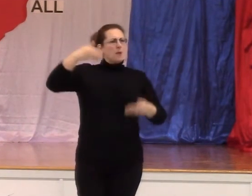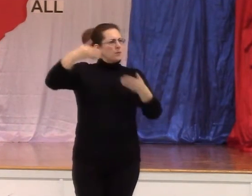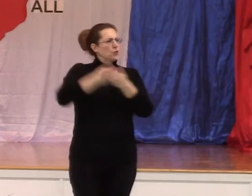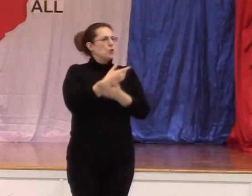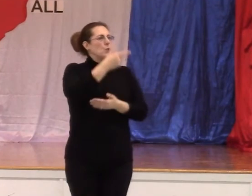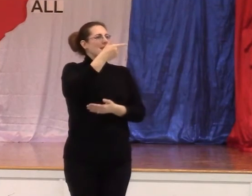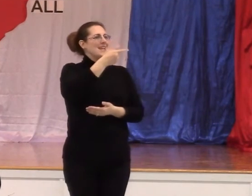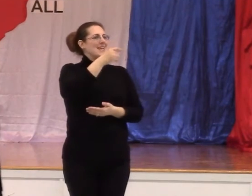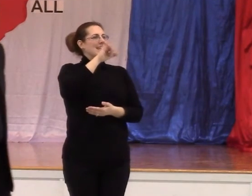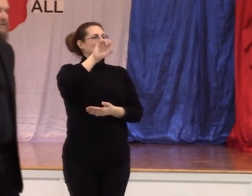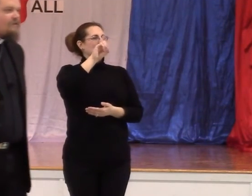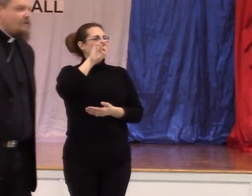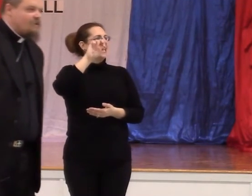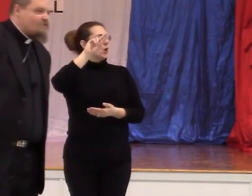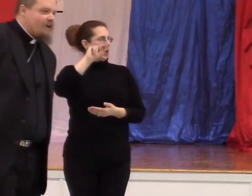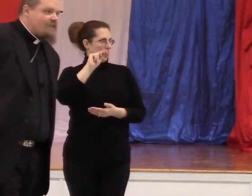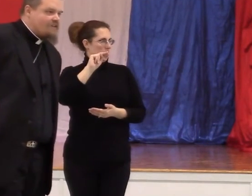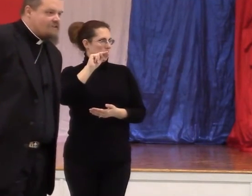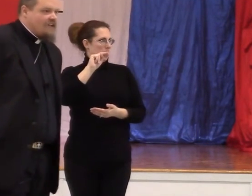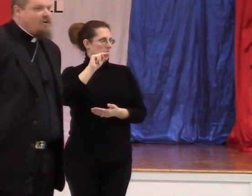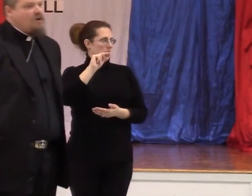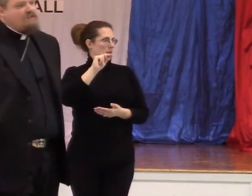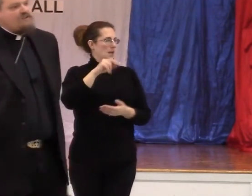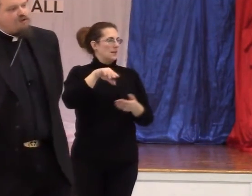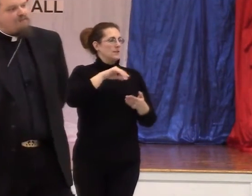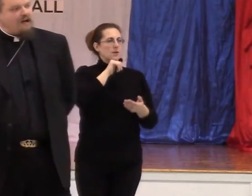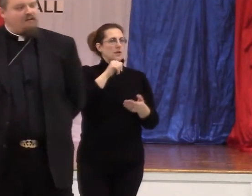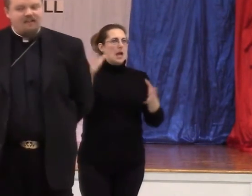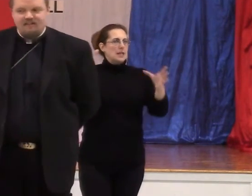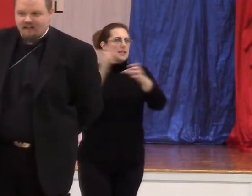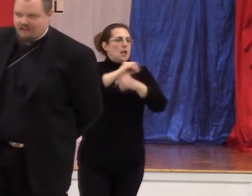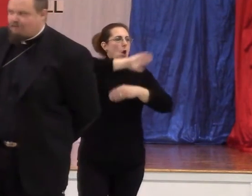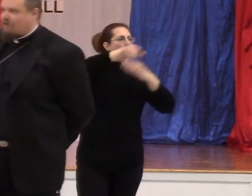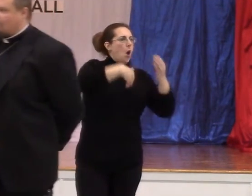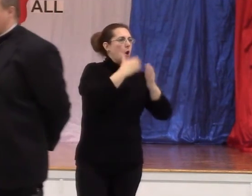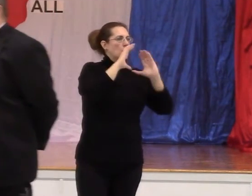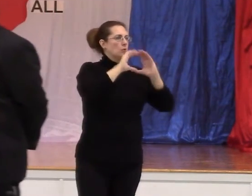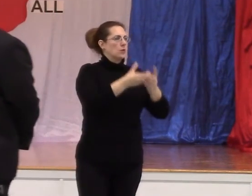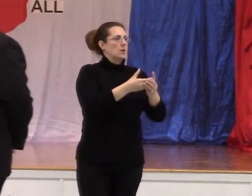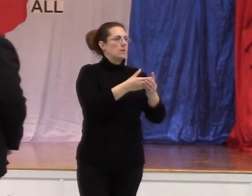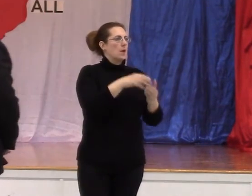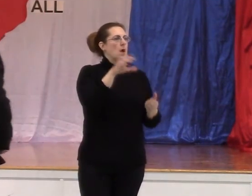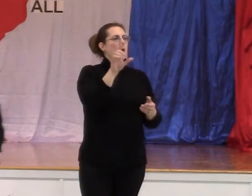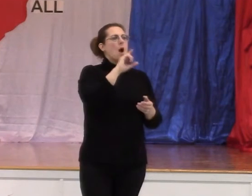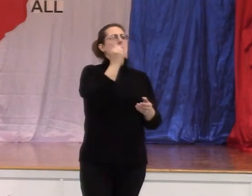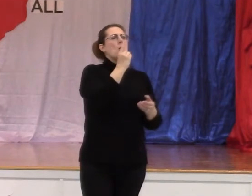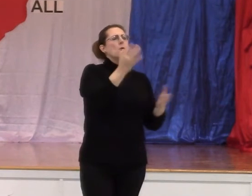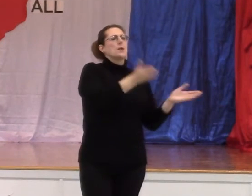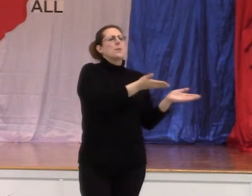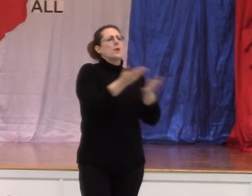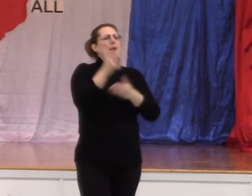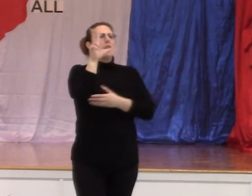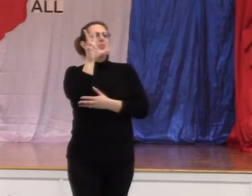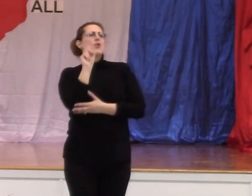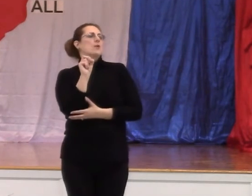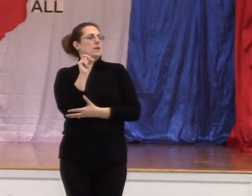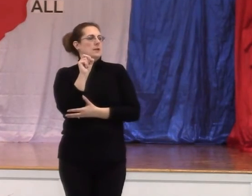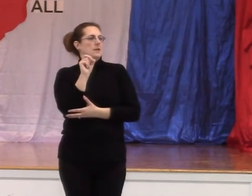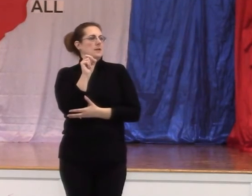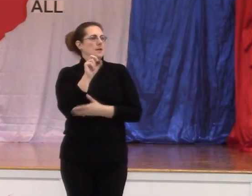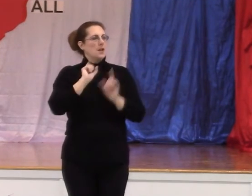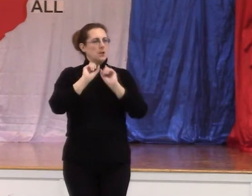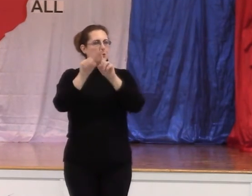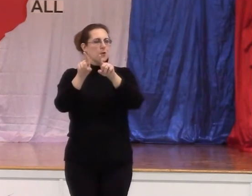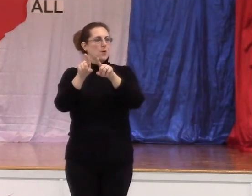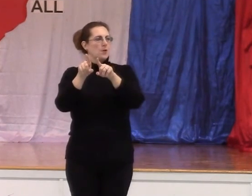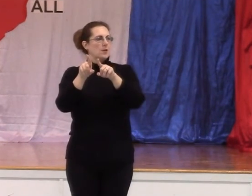Gideon. And so rather than taking all of his troops out, he says he will only take 30 men out. And he goes